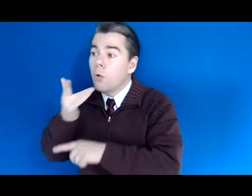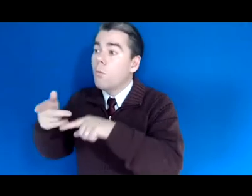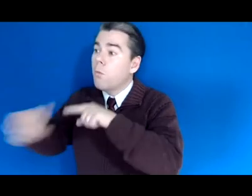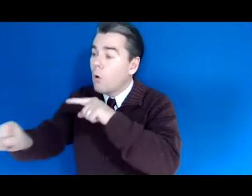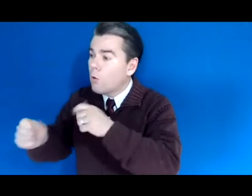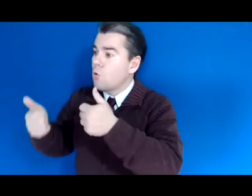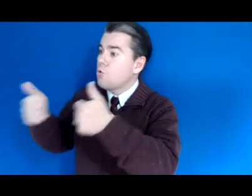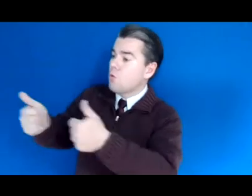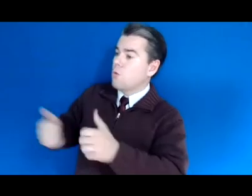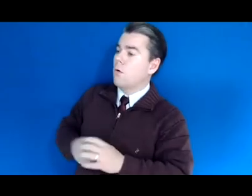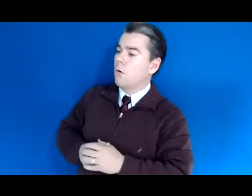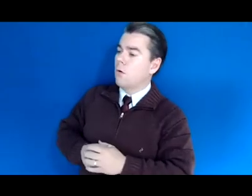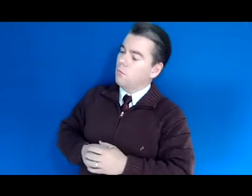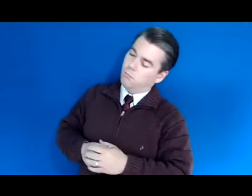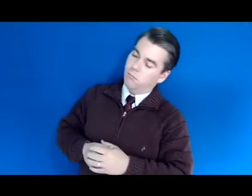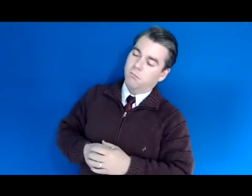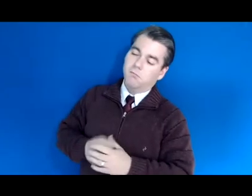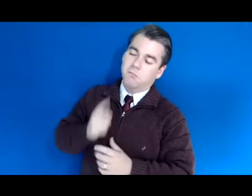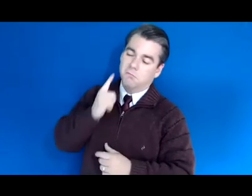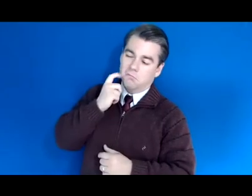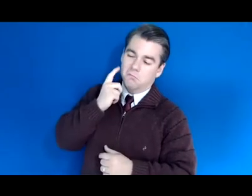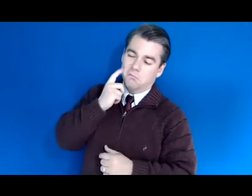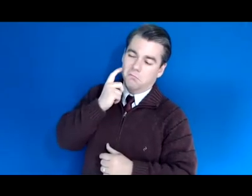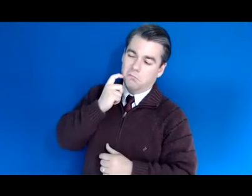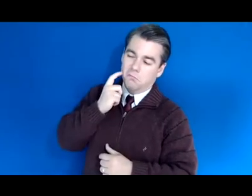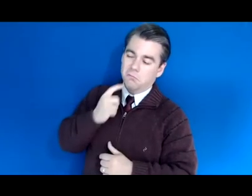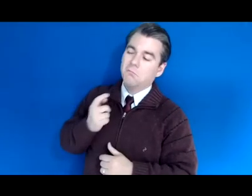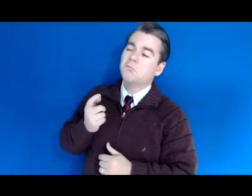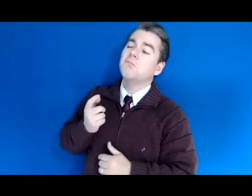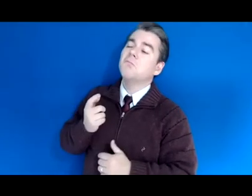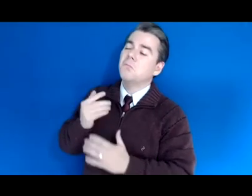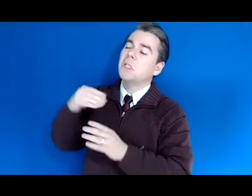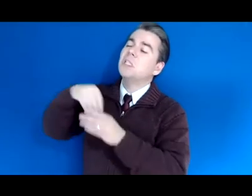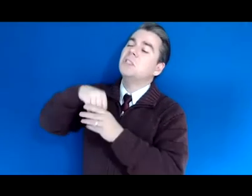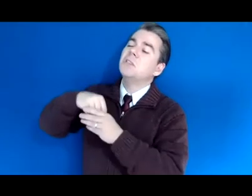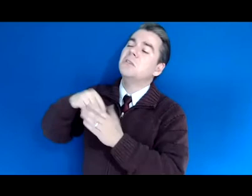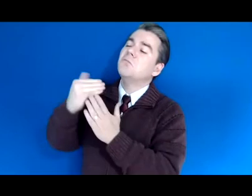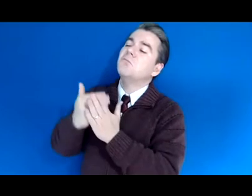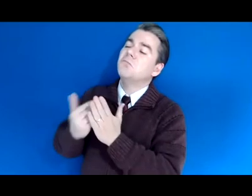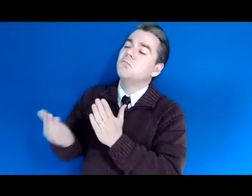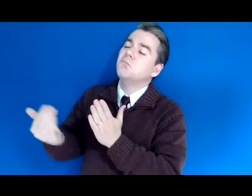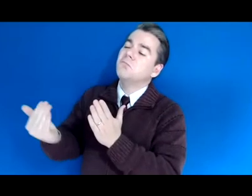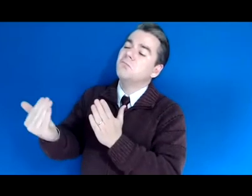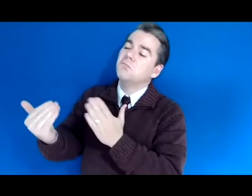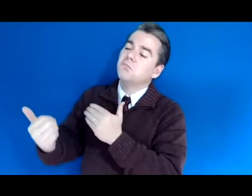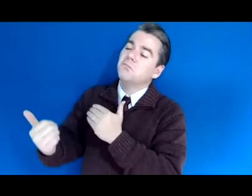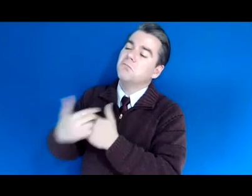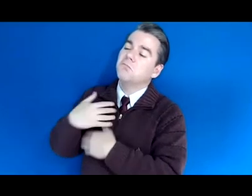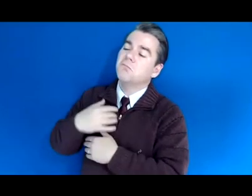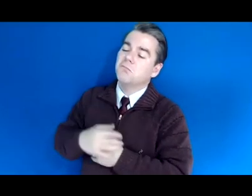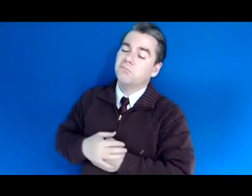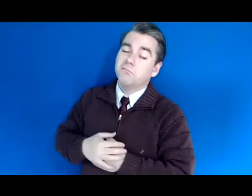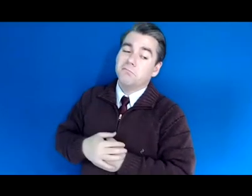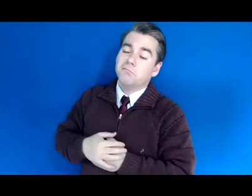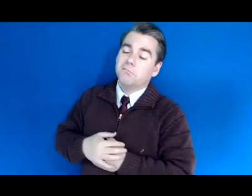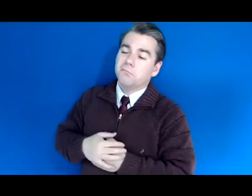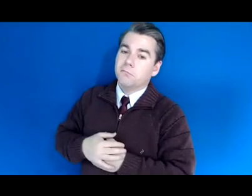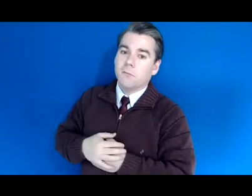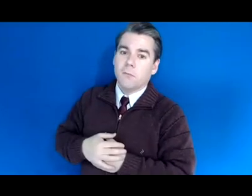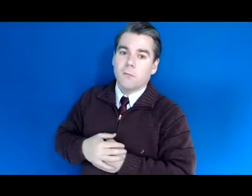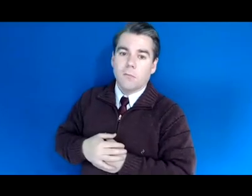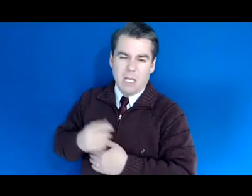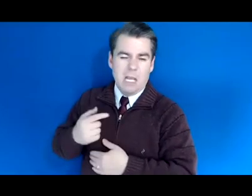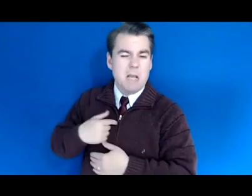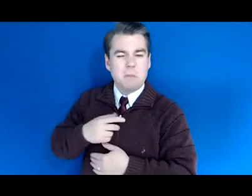I skeptically asked her to send me the ingredient list. I'm adamant about ingredient